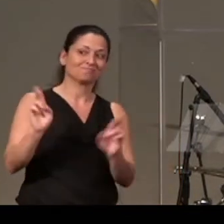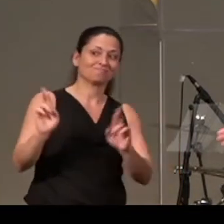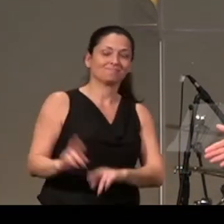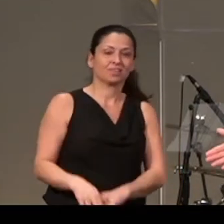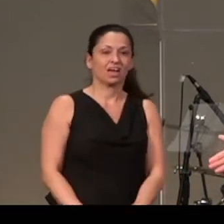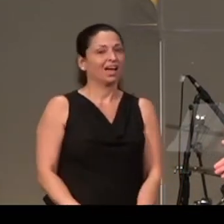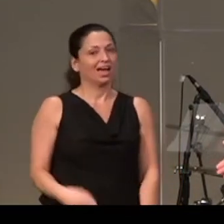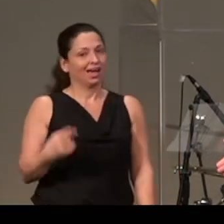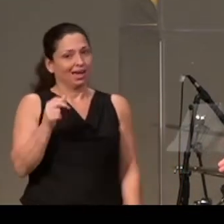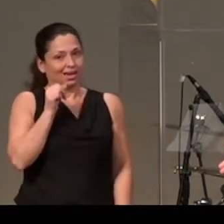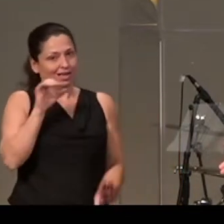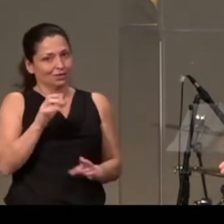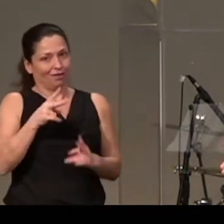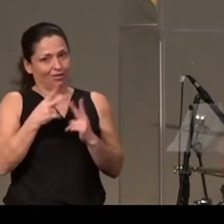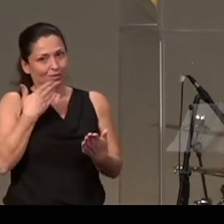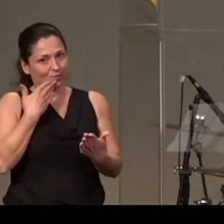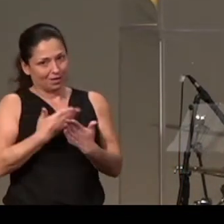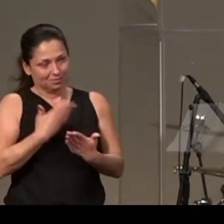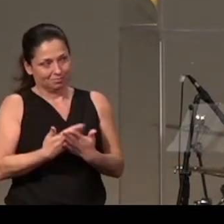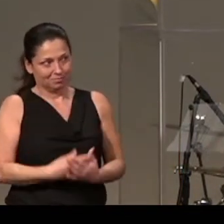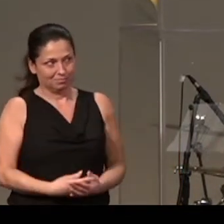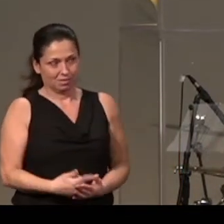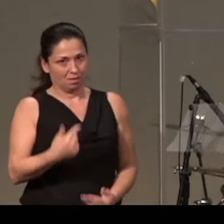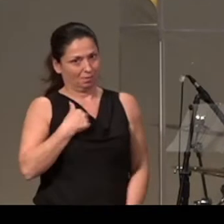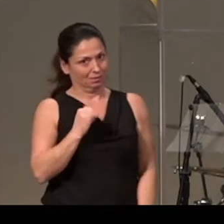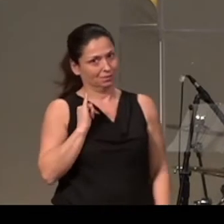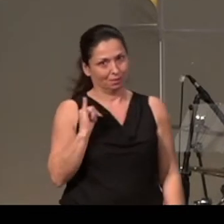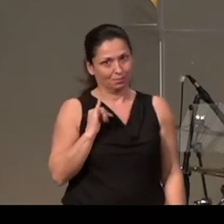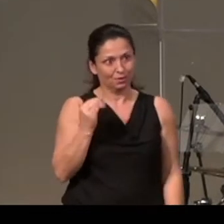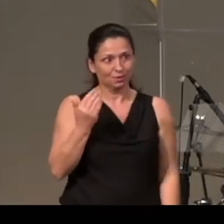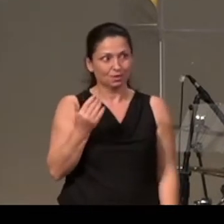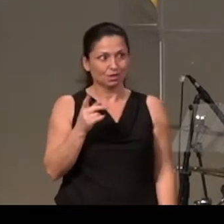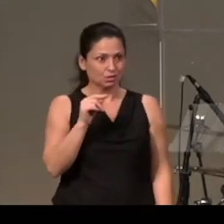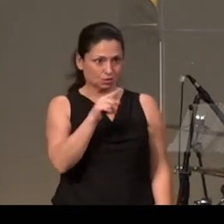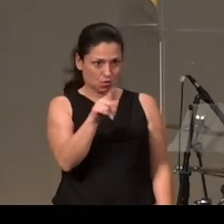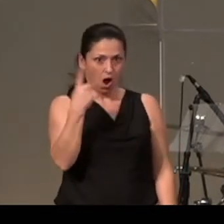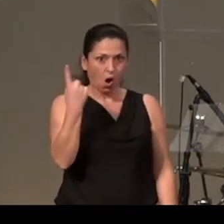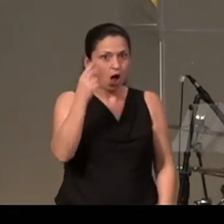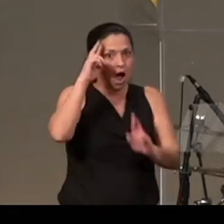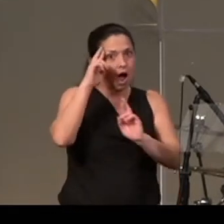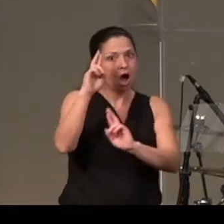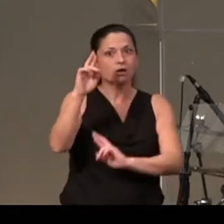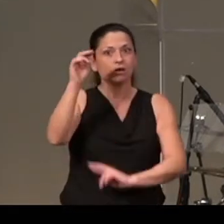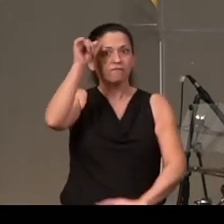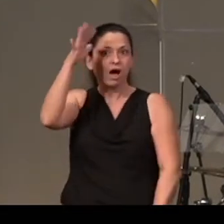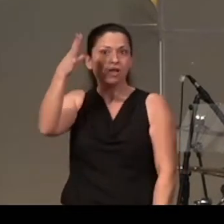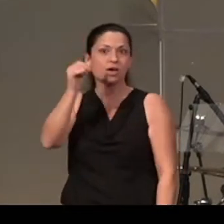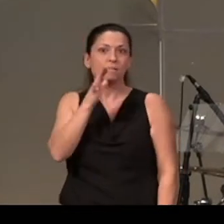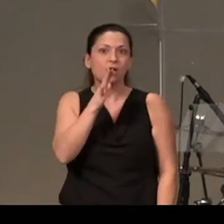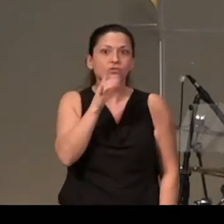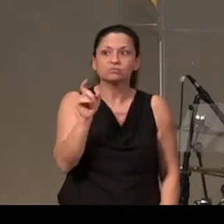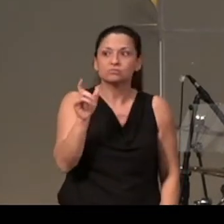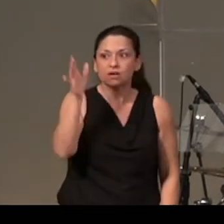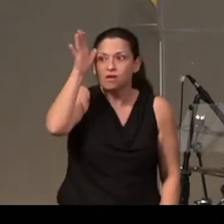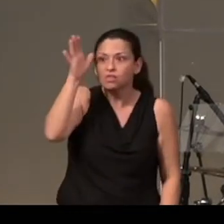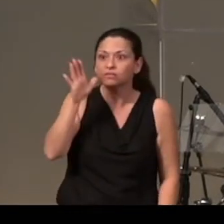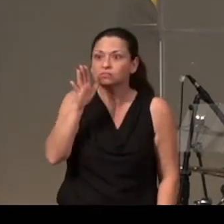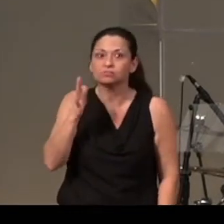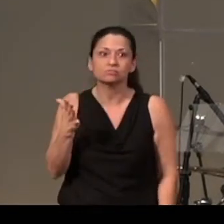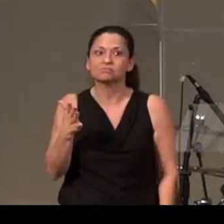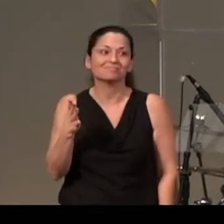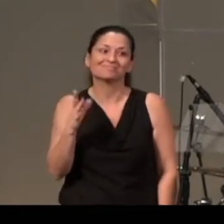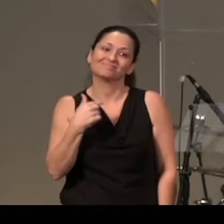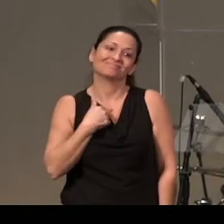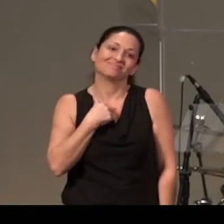He didn't do very well. Me neither. Do you know what? Have you always honored your father and mother? Have you? Man, I haven't. I said